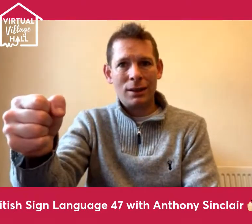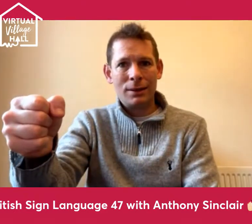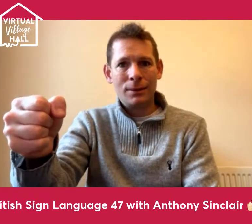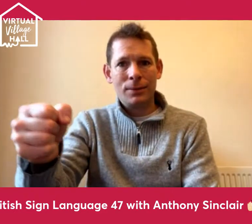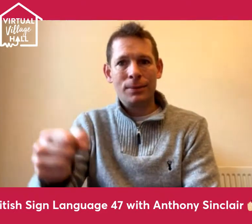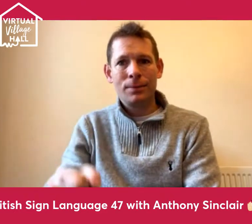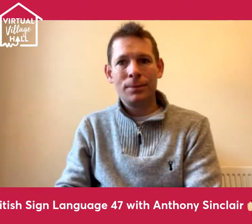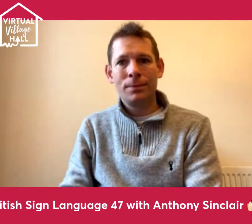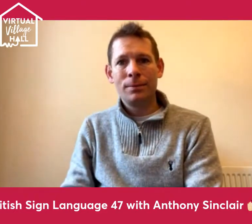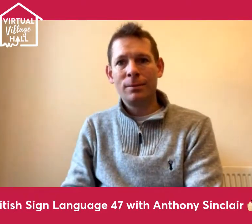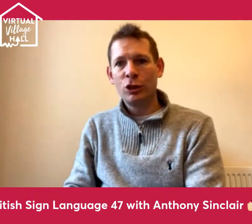Train.